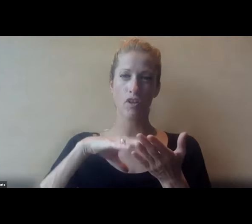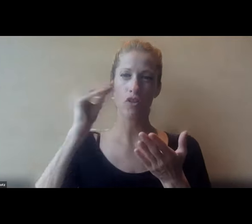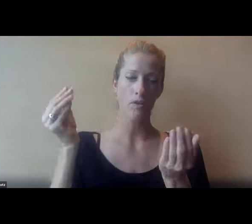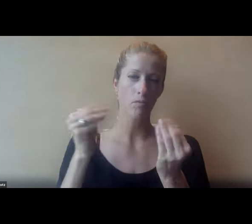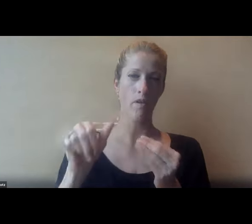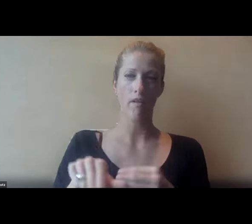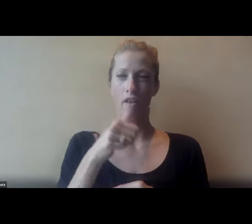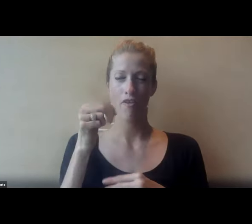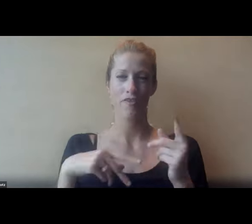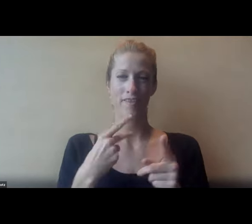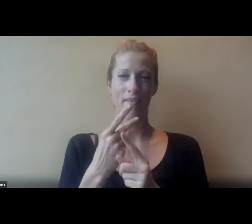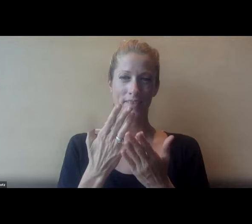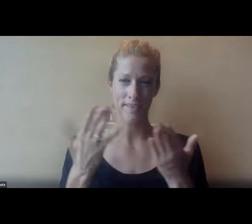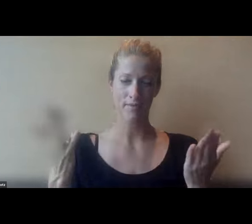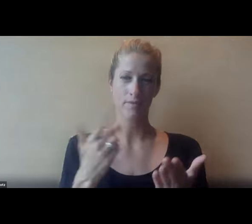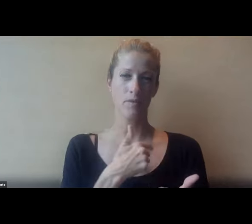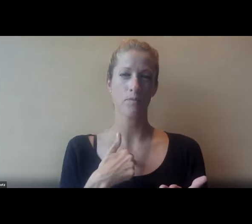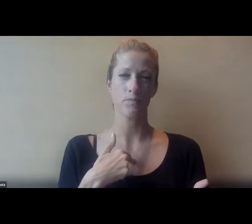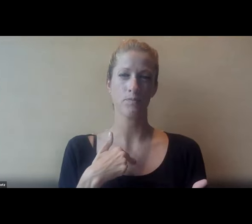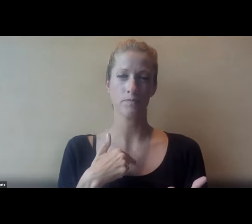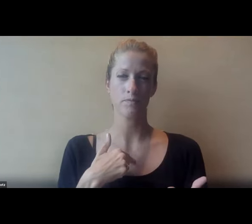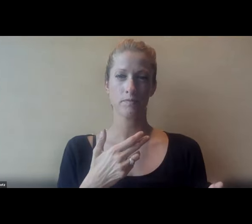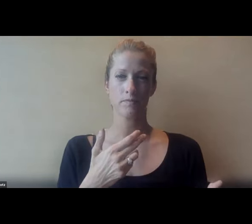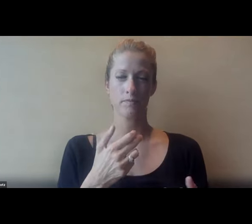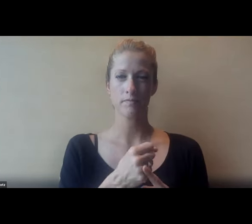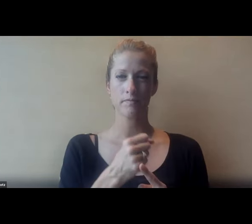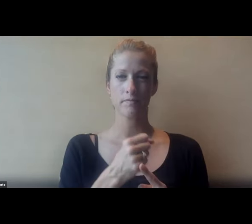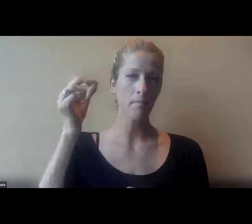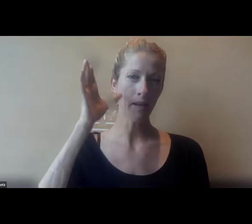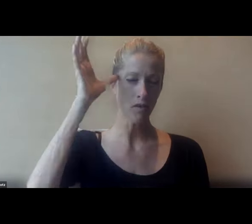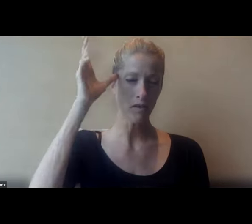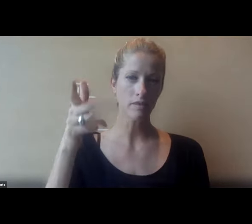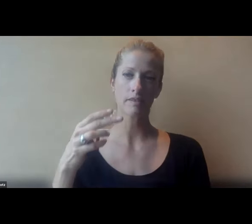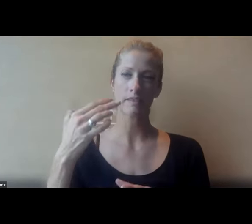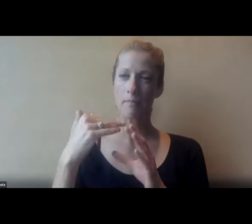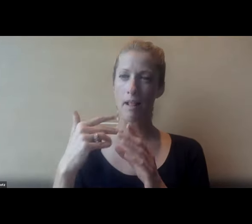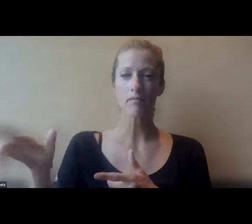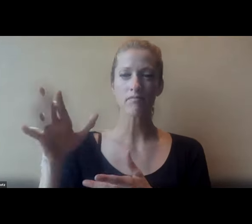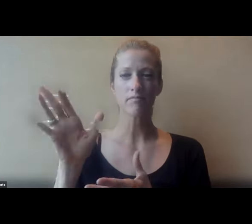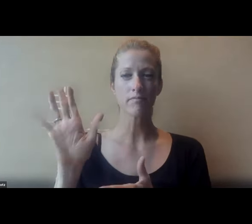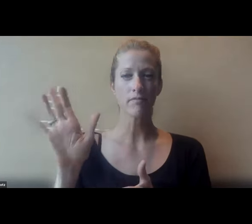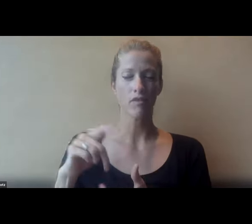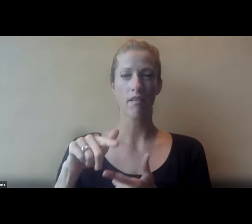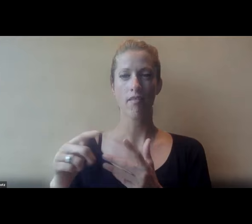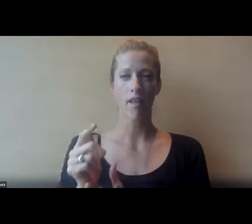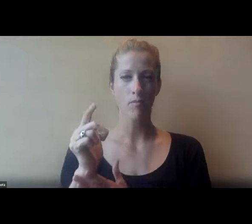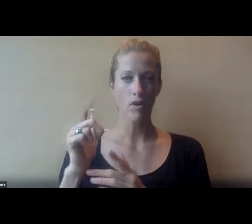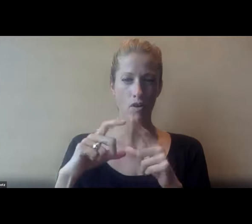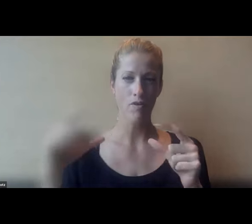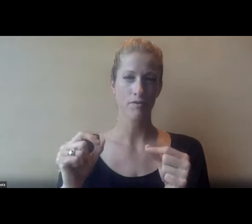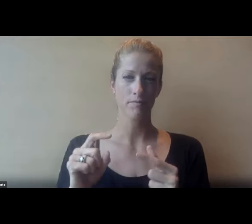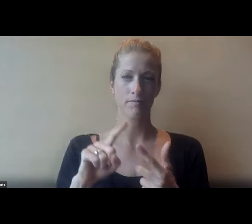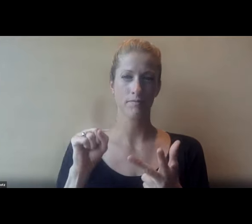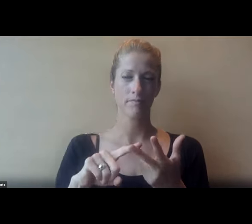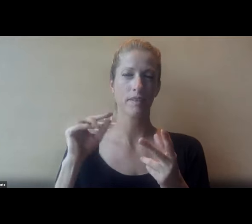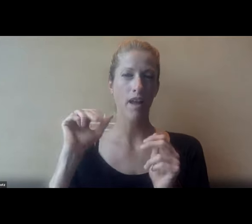other stuff. And we take the parents and we get them an email account. We try to get them a library card. We teach